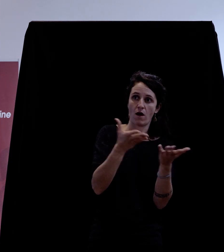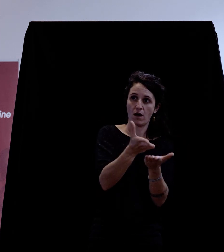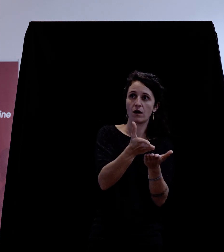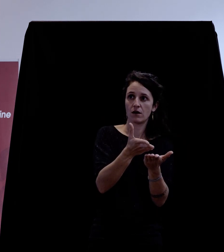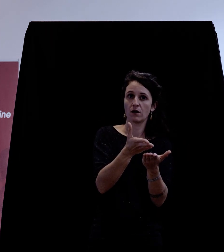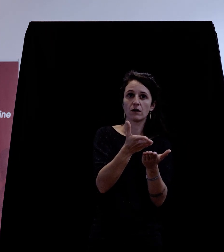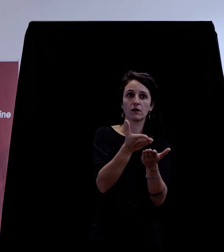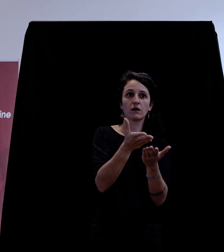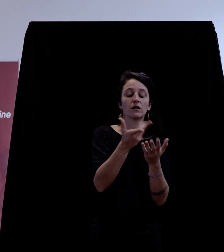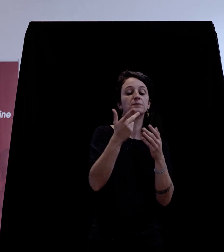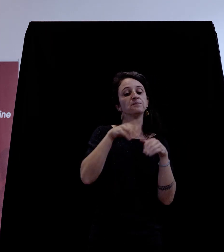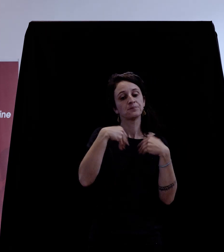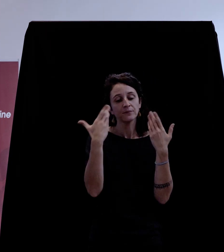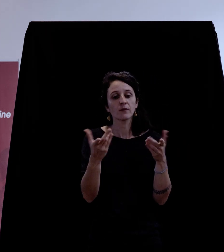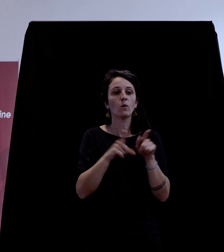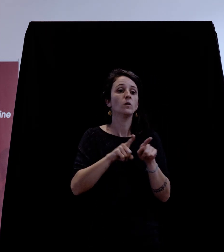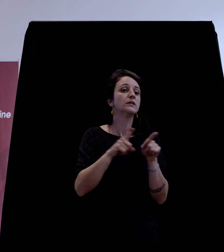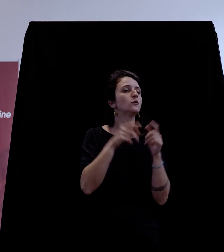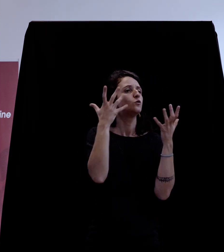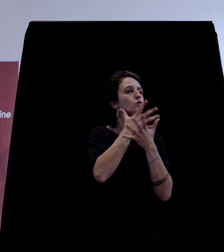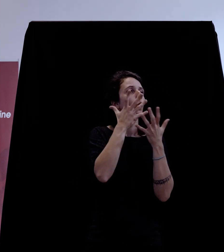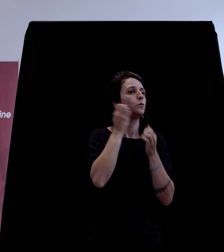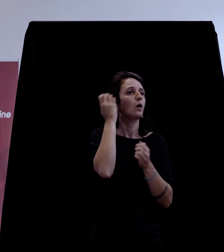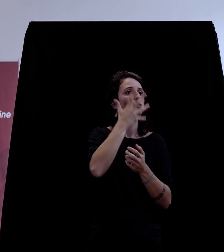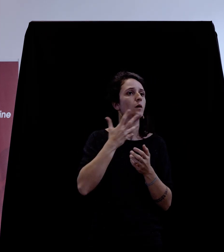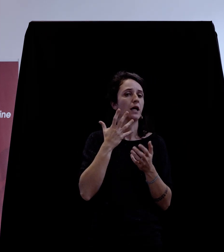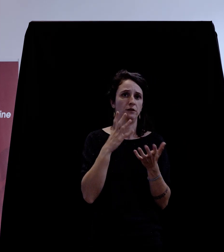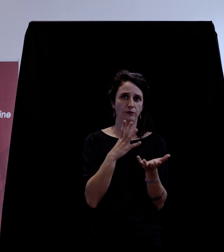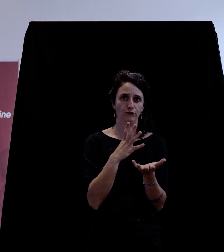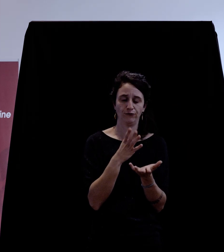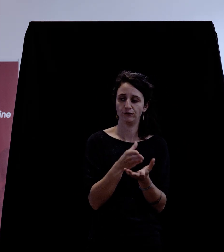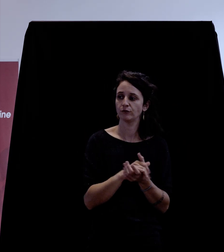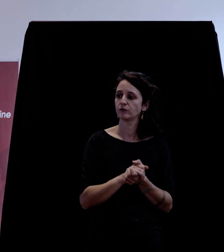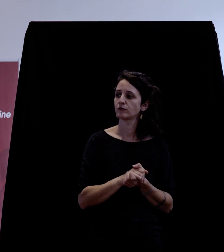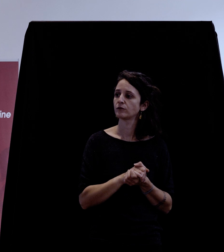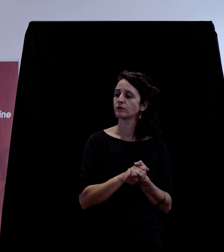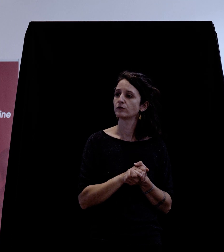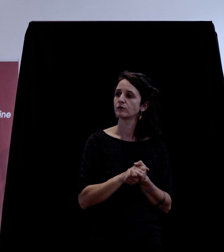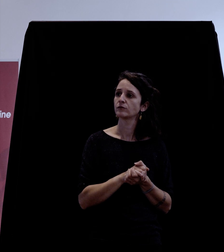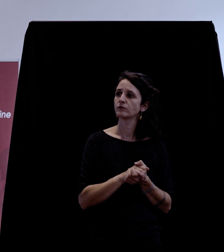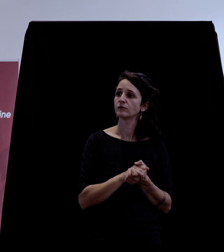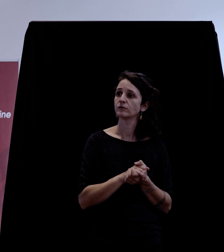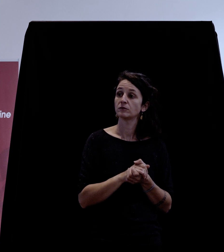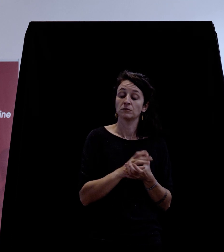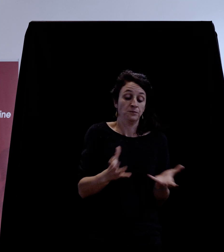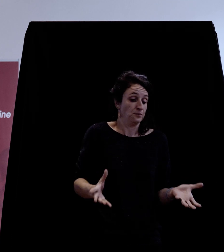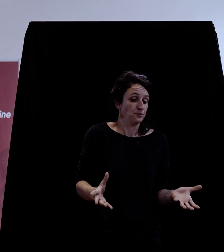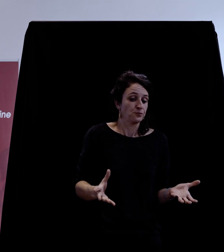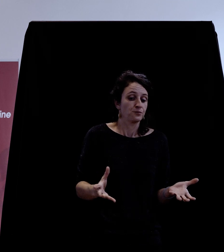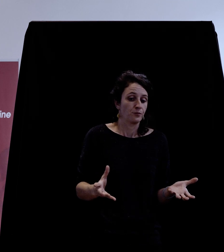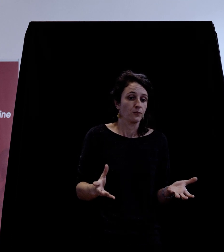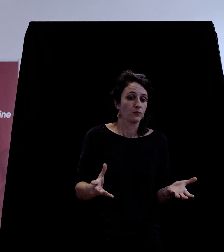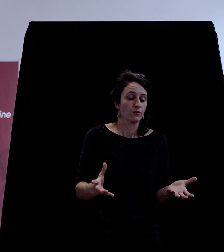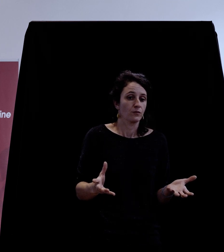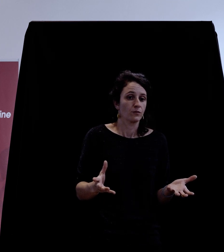I think we understand, other professionals don't always understand, that if you're deaf-blind, it's